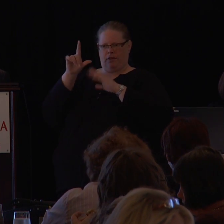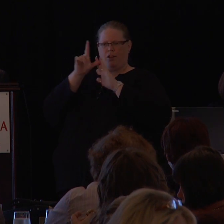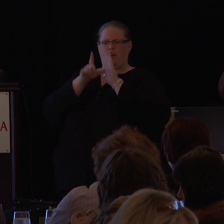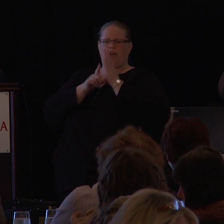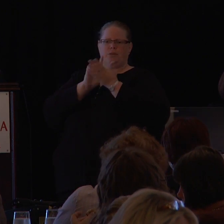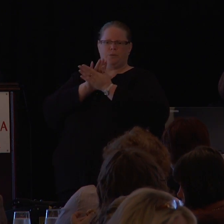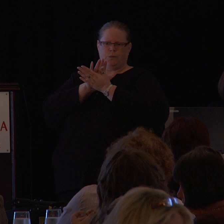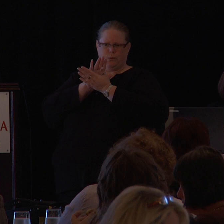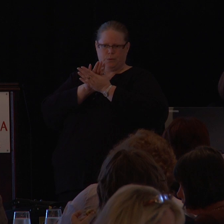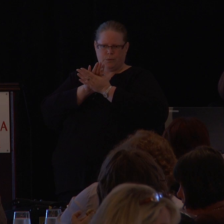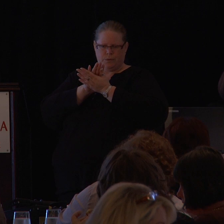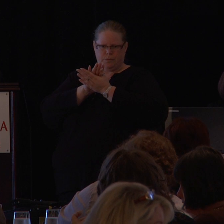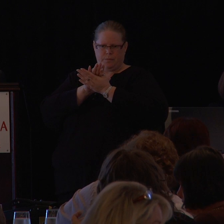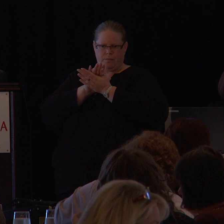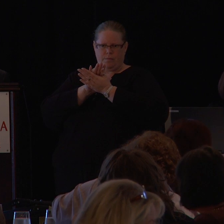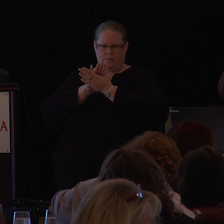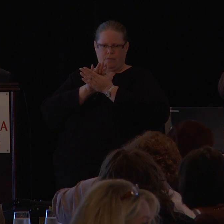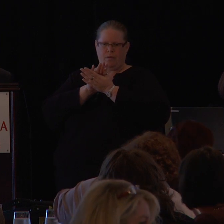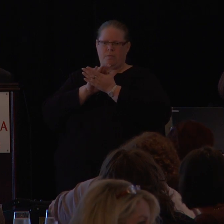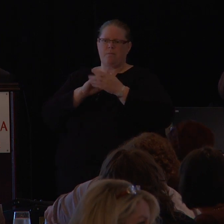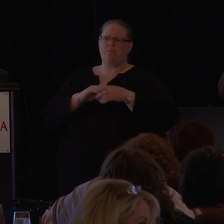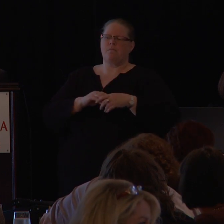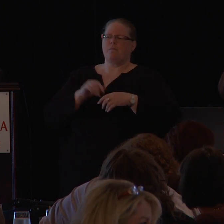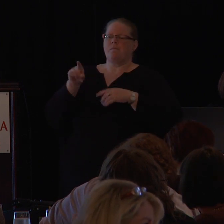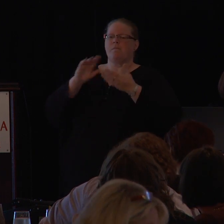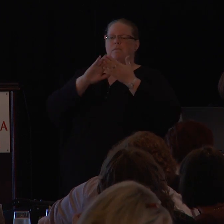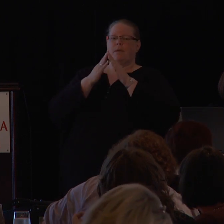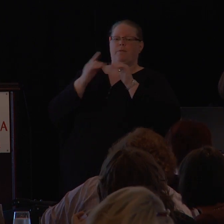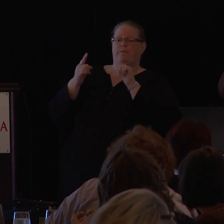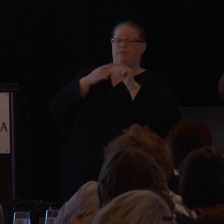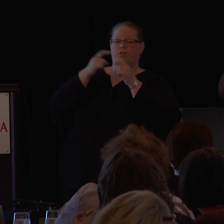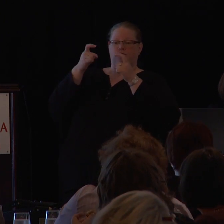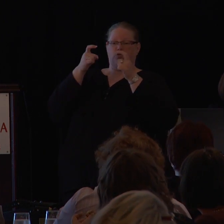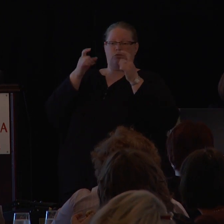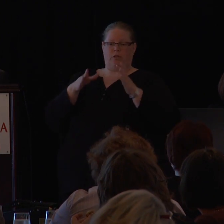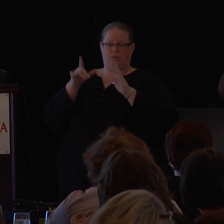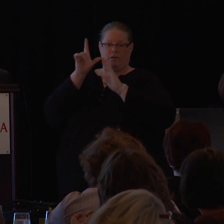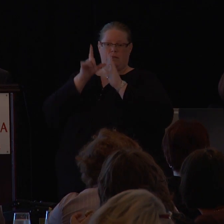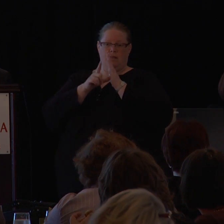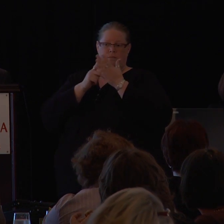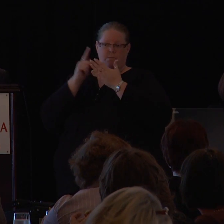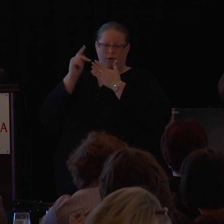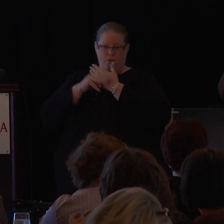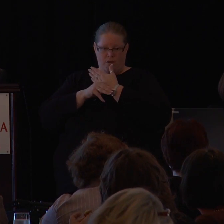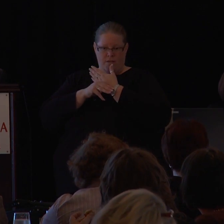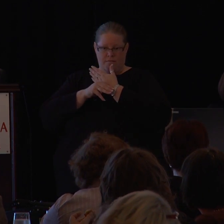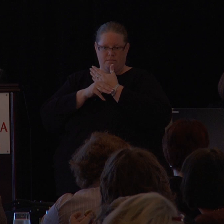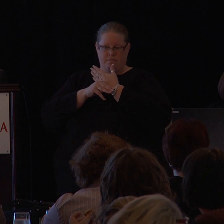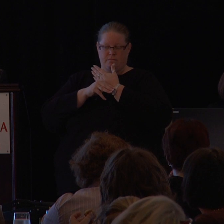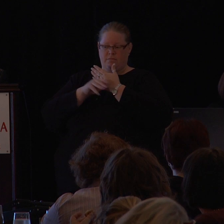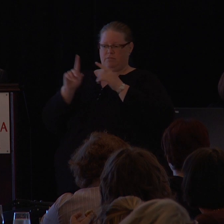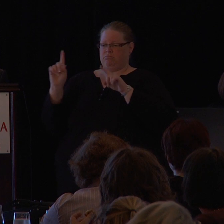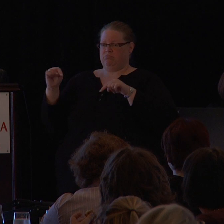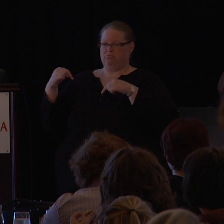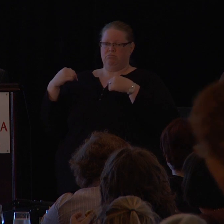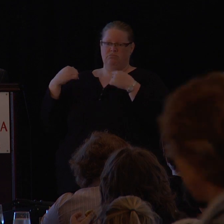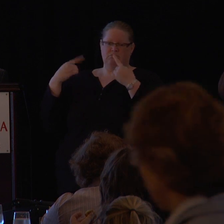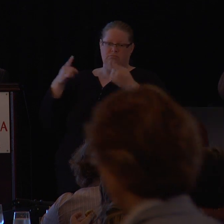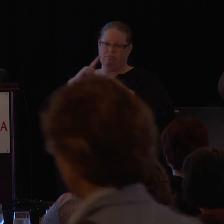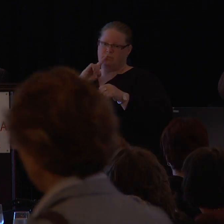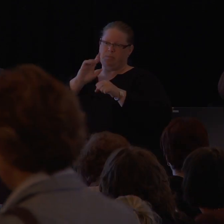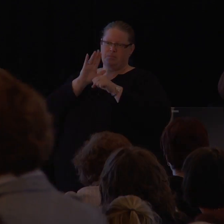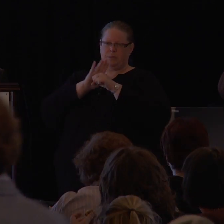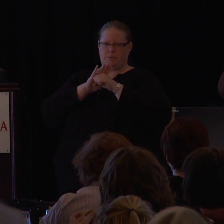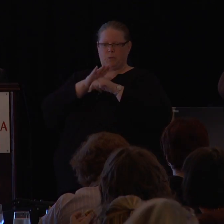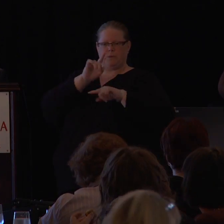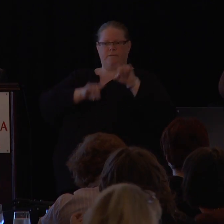He became the law program's first director, and in recognition of his continuing commitment and contribution